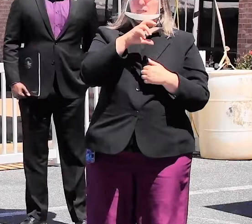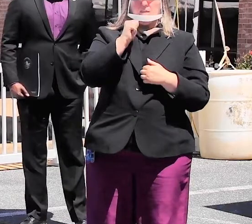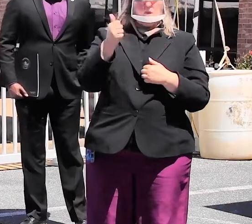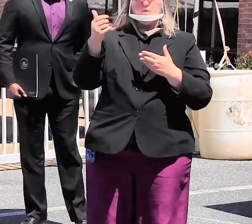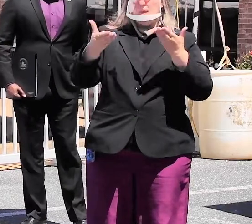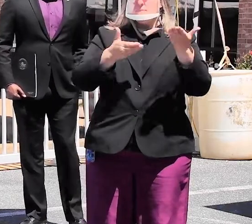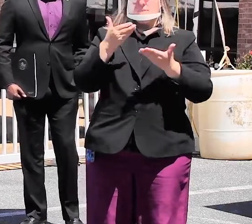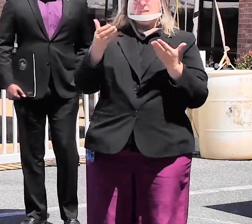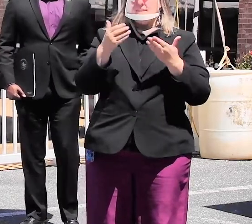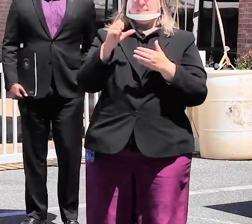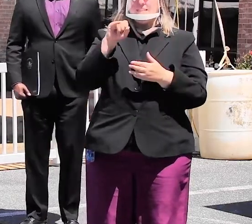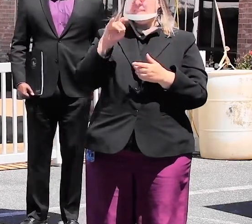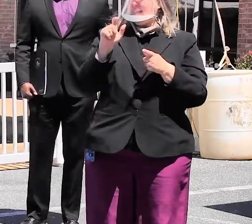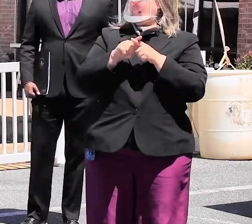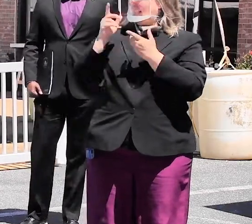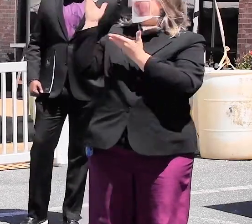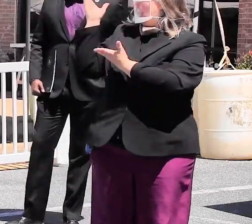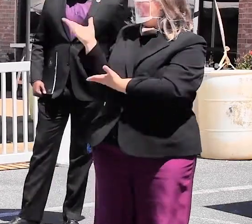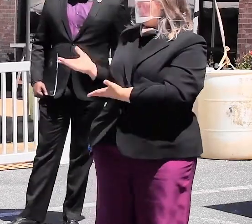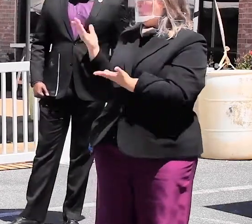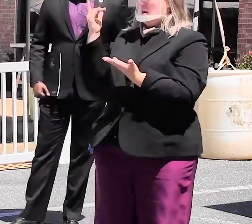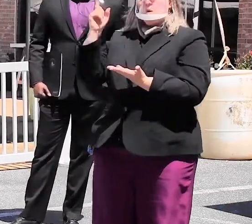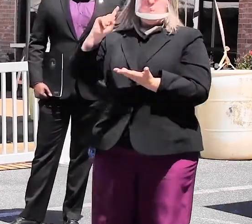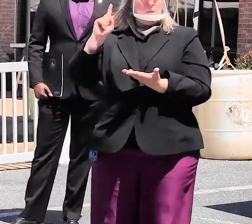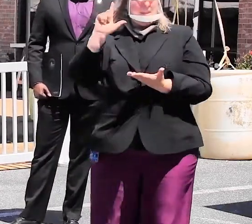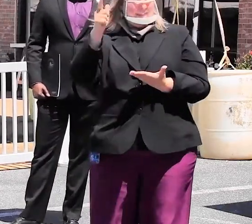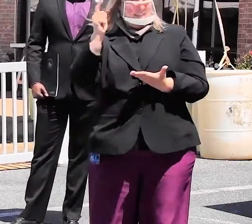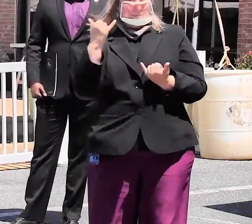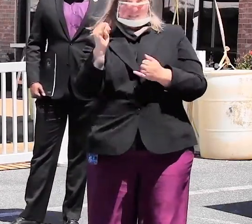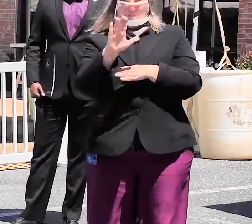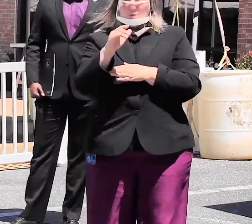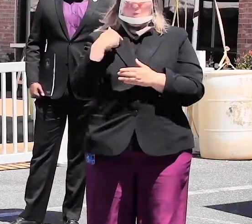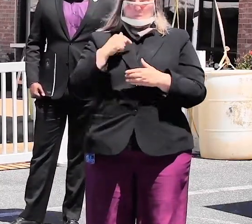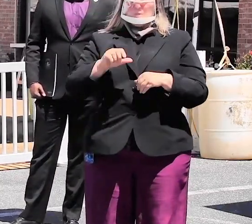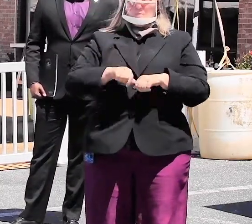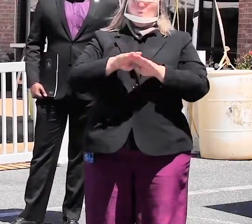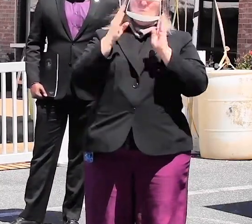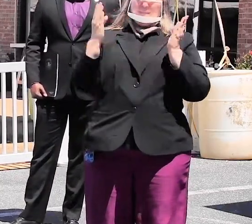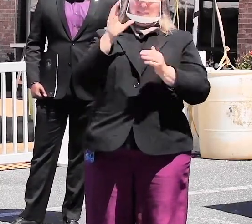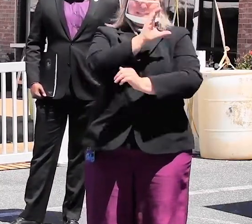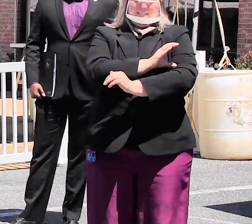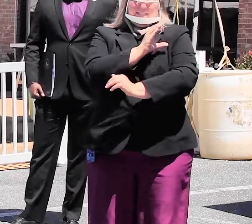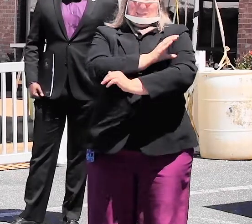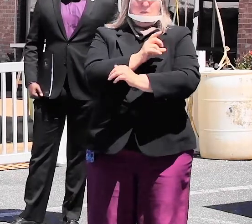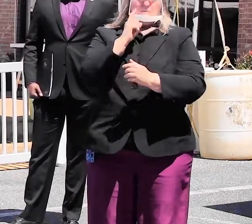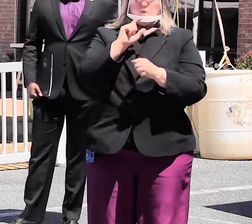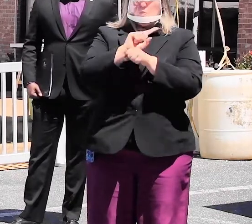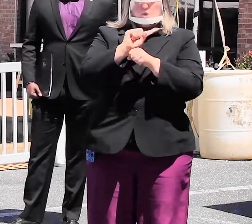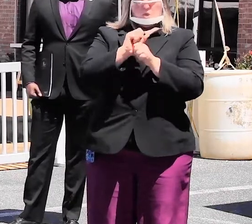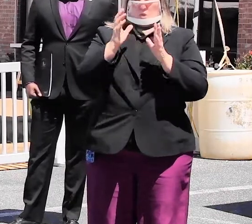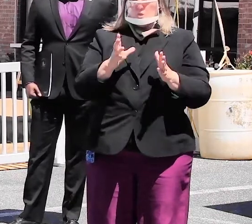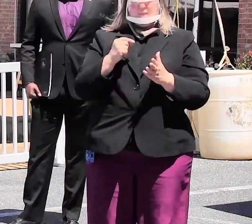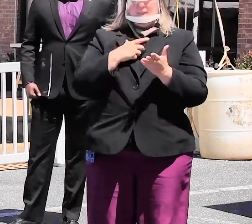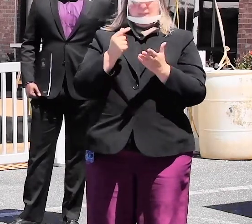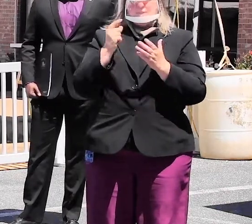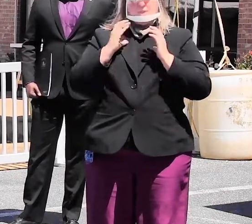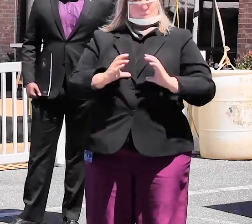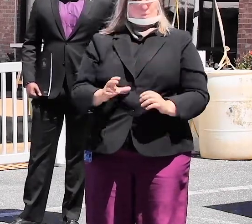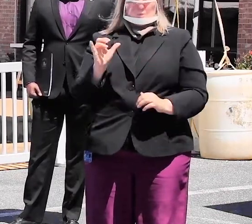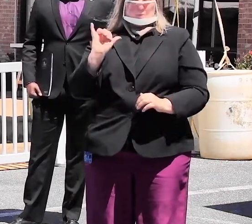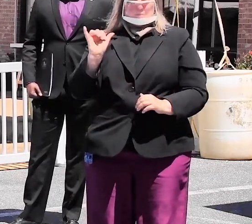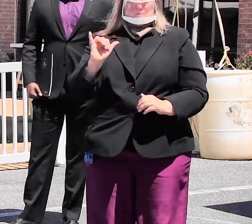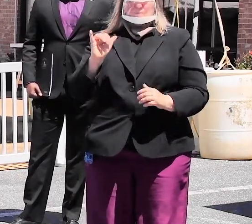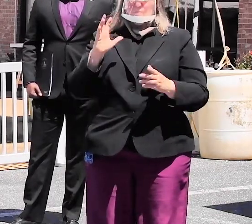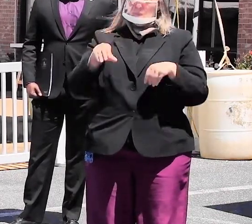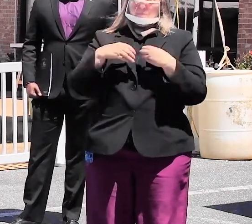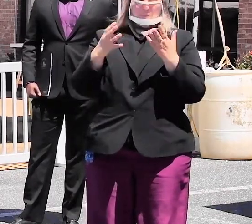sites like this one, where later this afternoon we will hold a clinic for workers and patrons alike. Providing